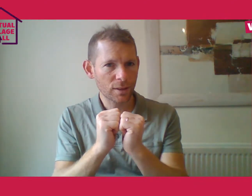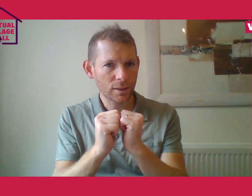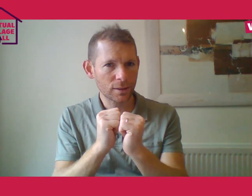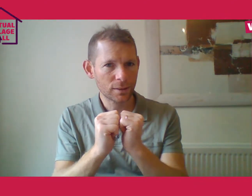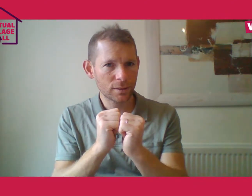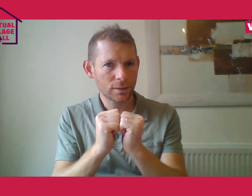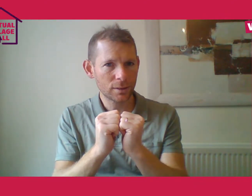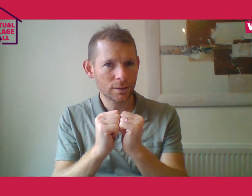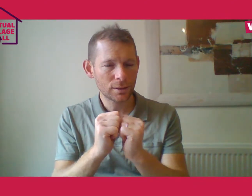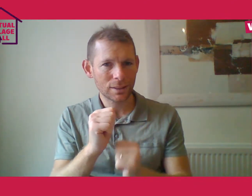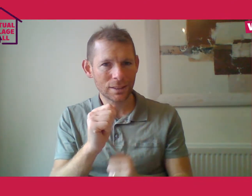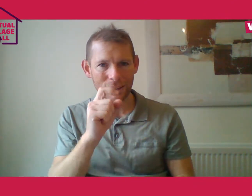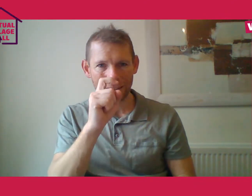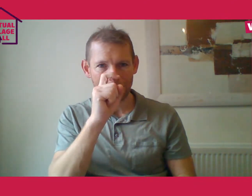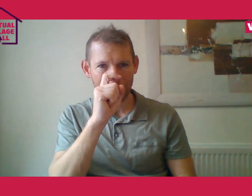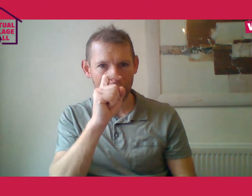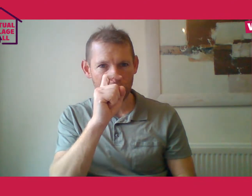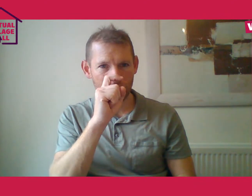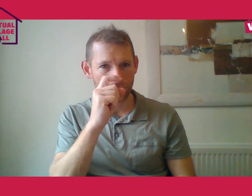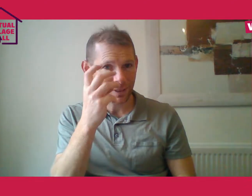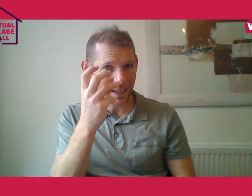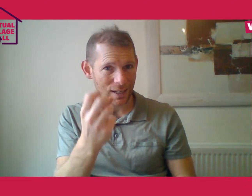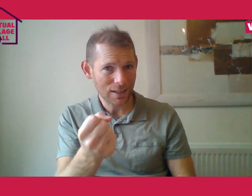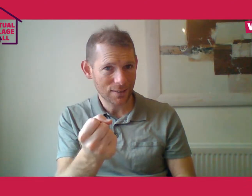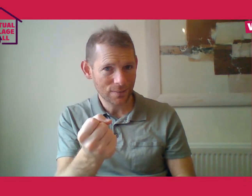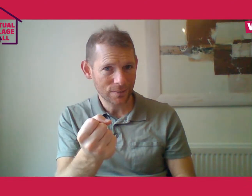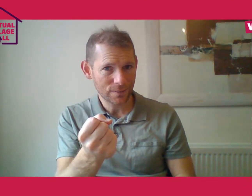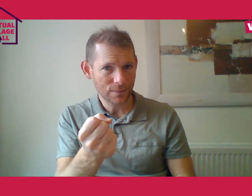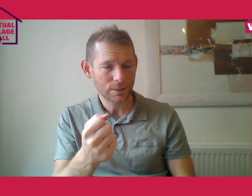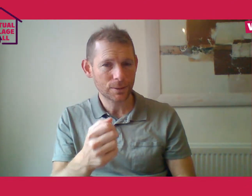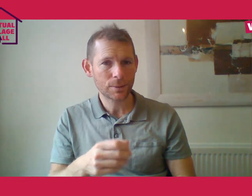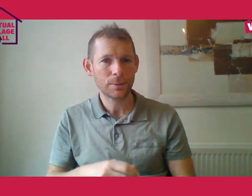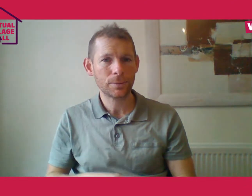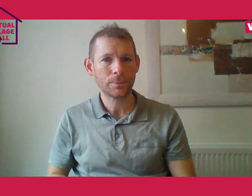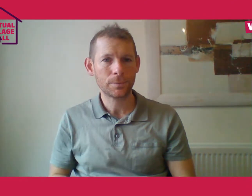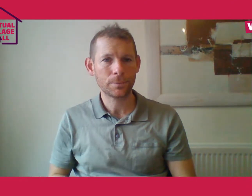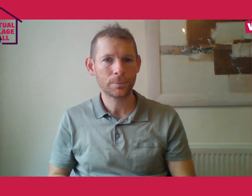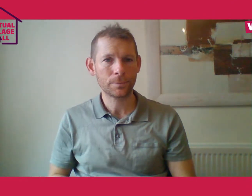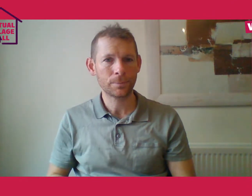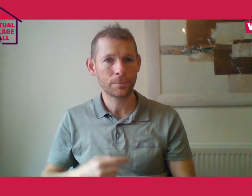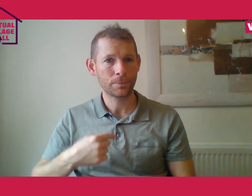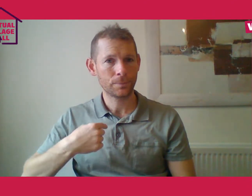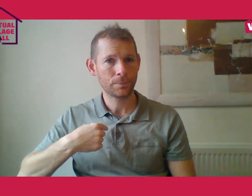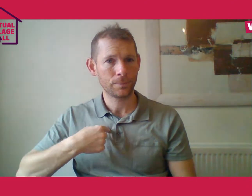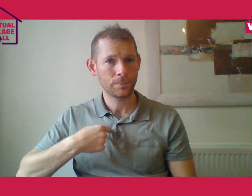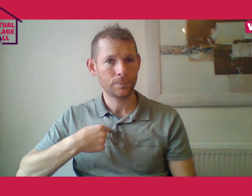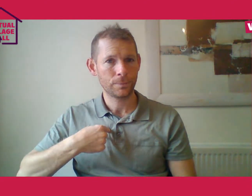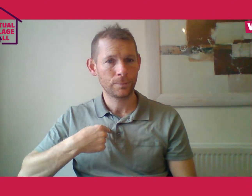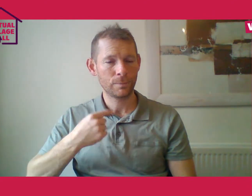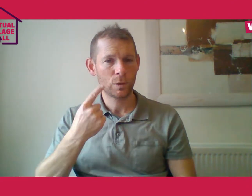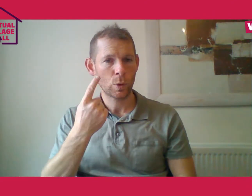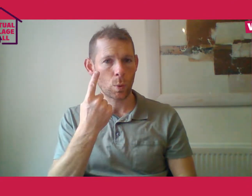And again, the question, you, brother, sister, have. Do you have brothers and sisters? And the